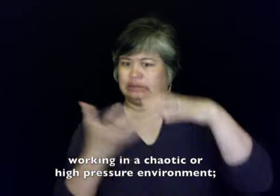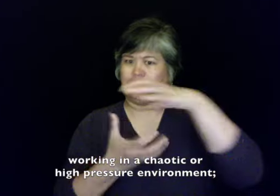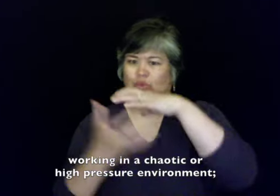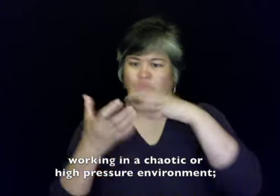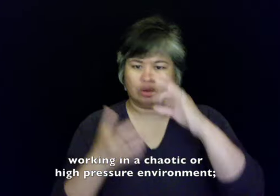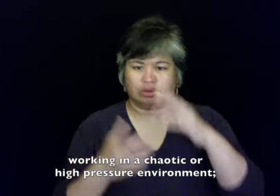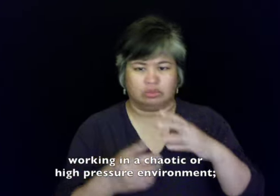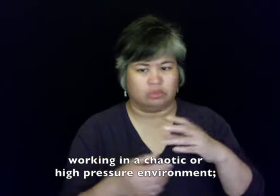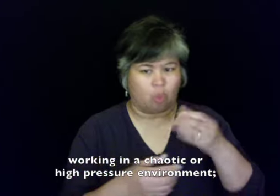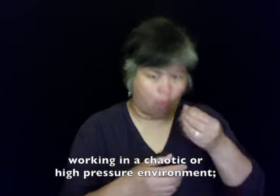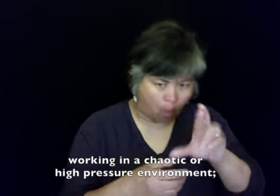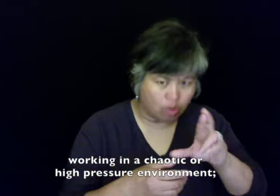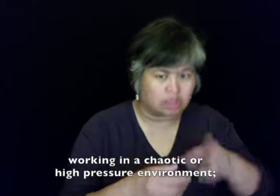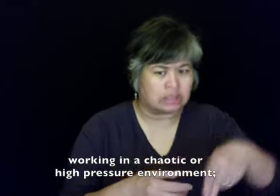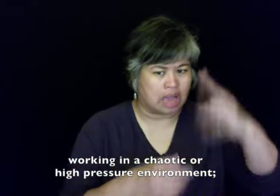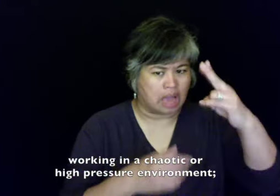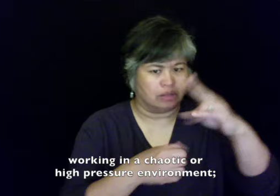working in chaotic or high-pressure environment,